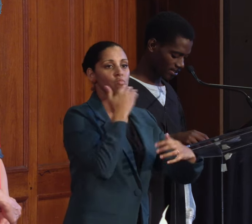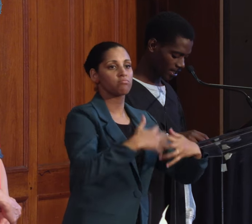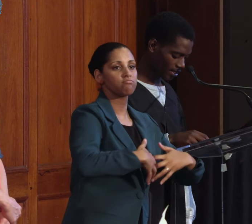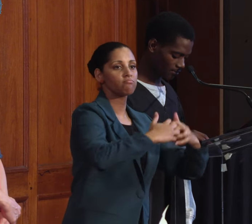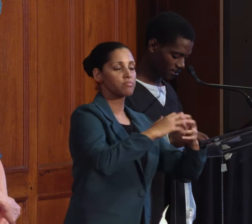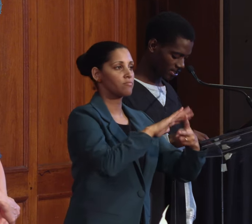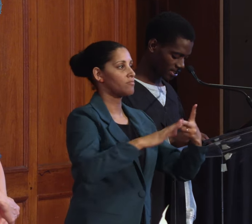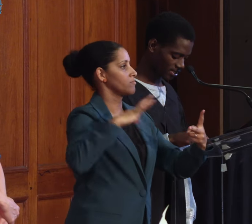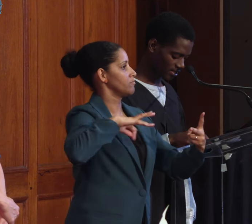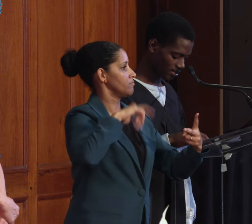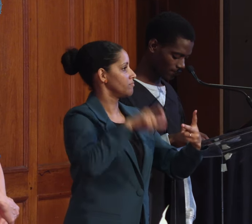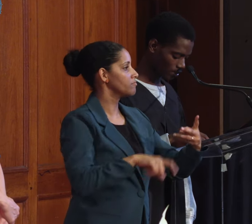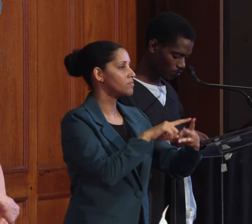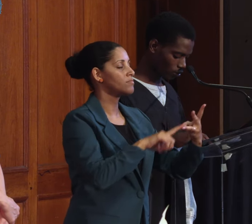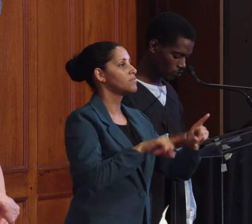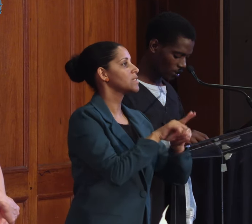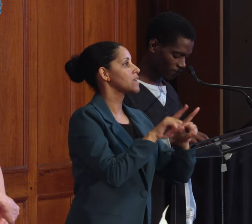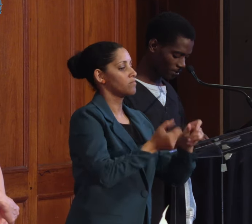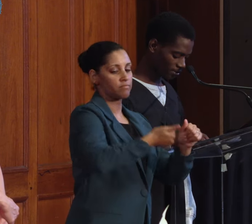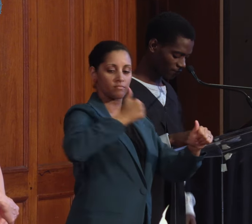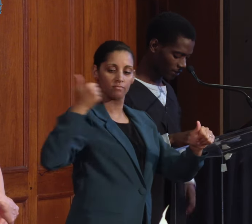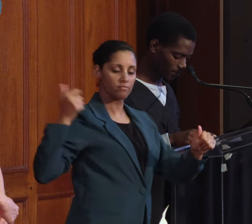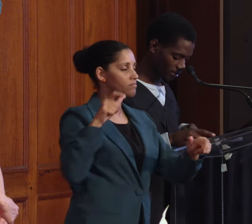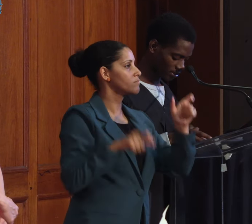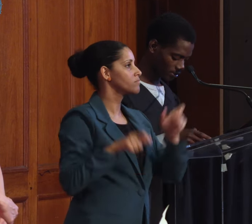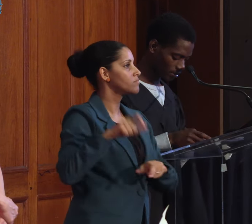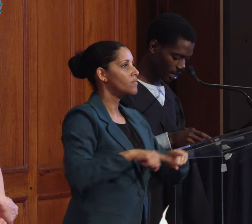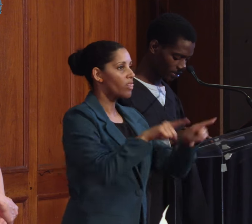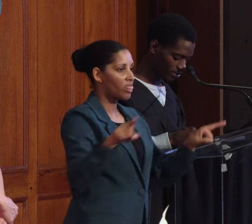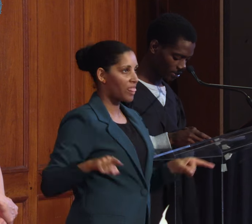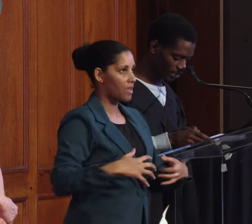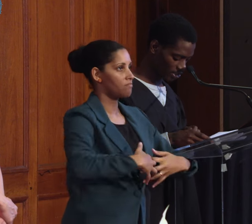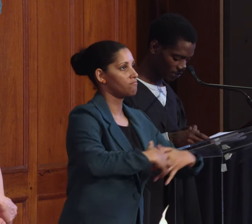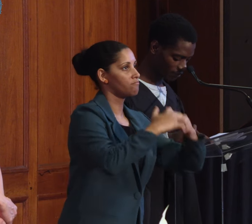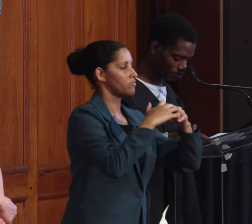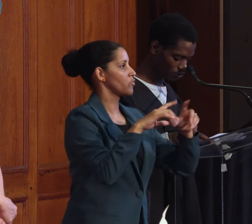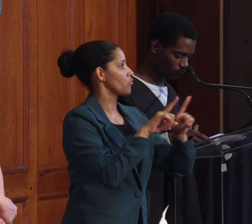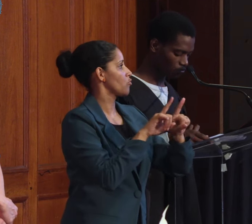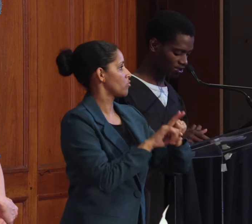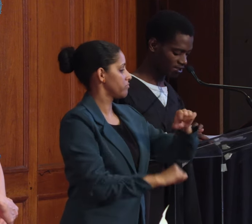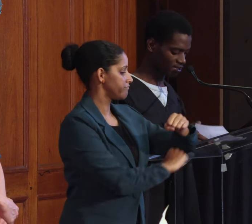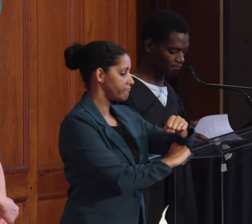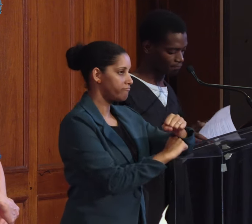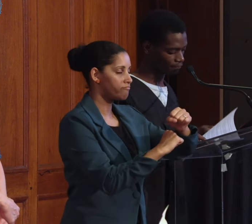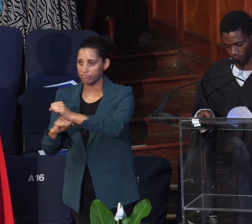benefactors, and predecessors, those who have built the fabric and nourished the values of